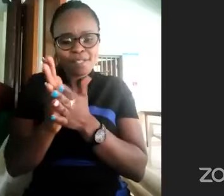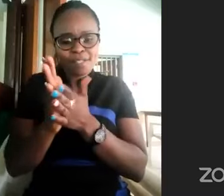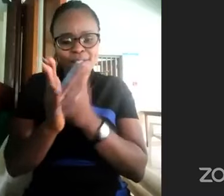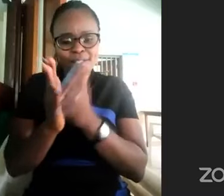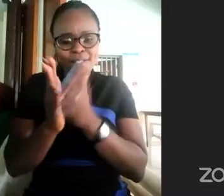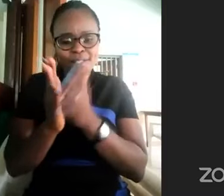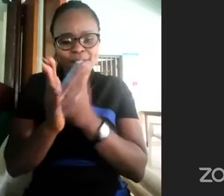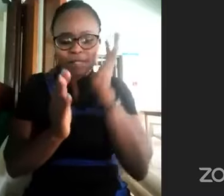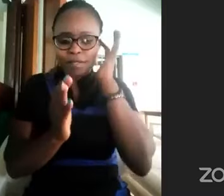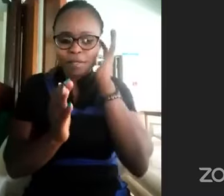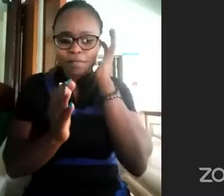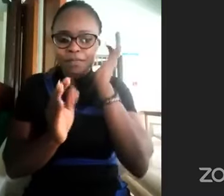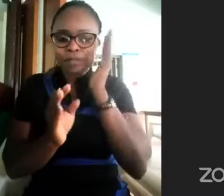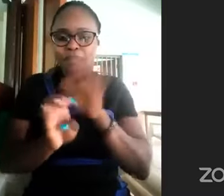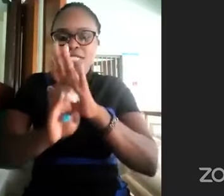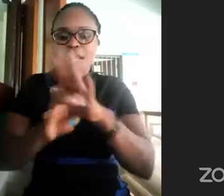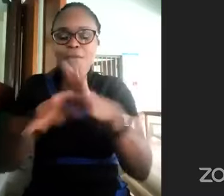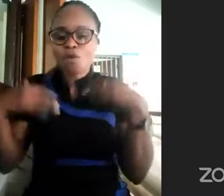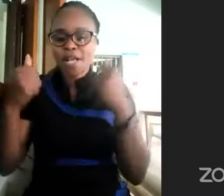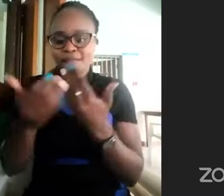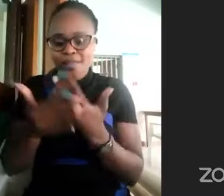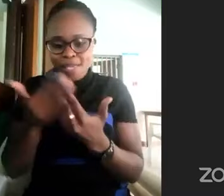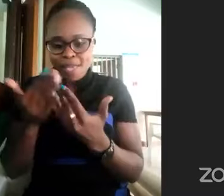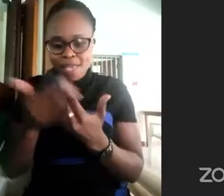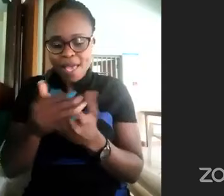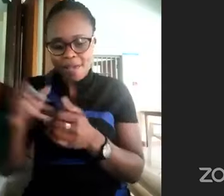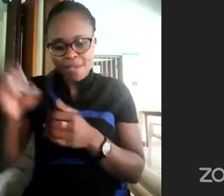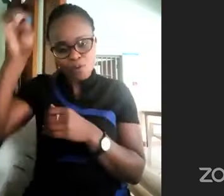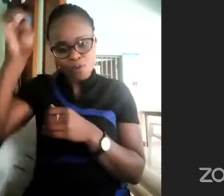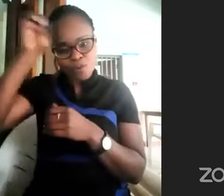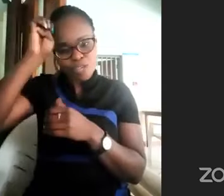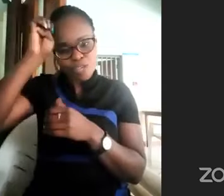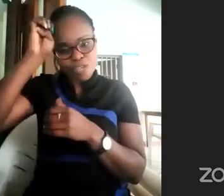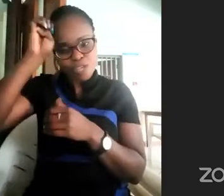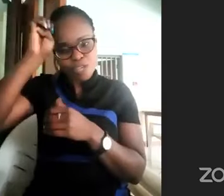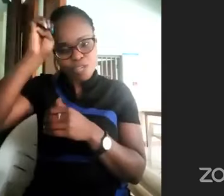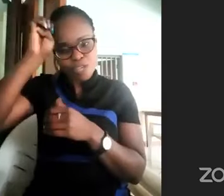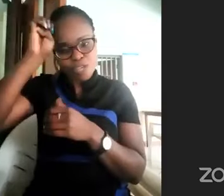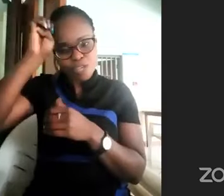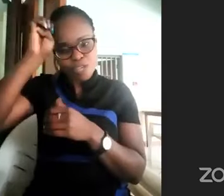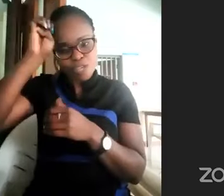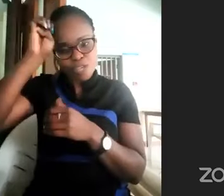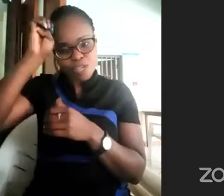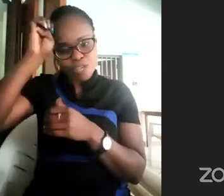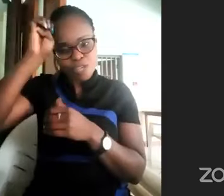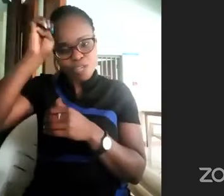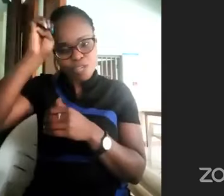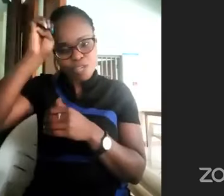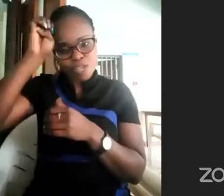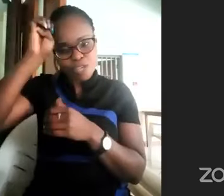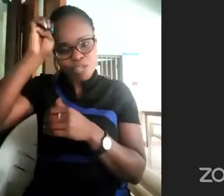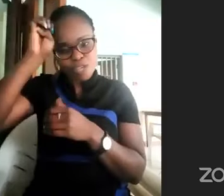sector, social and welfare services sectors. Yeah. Just going to elaborate